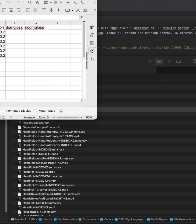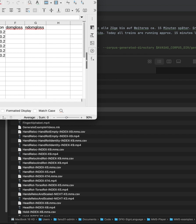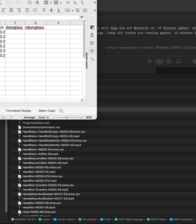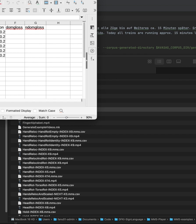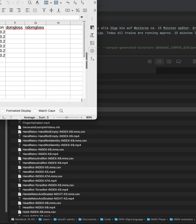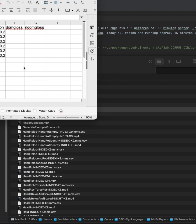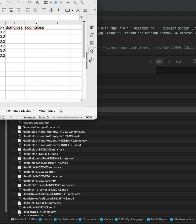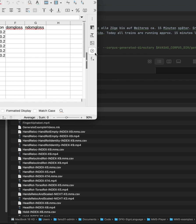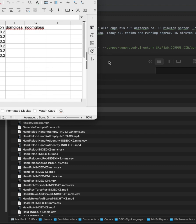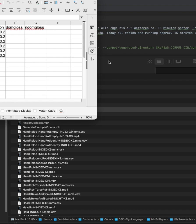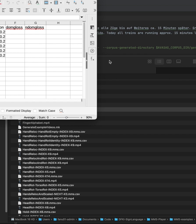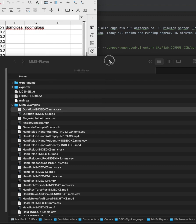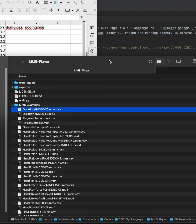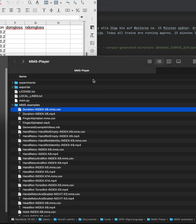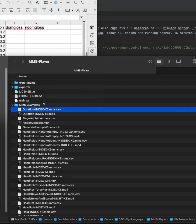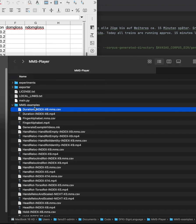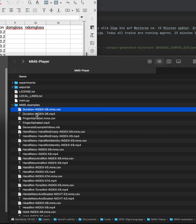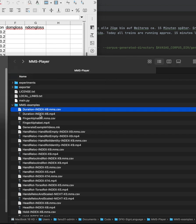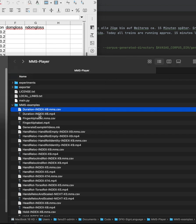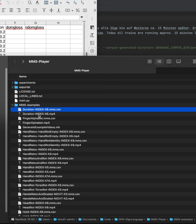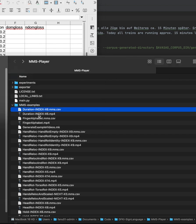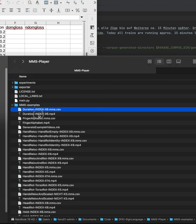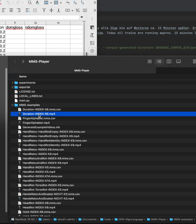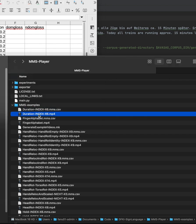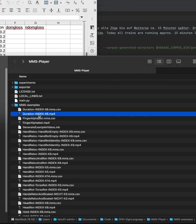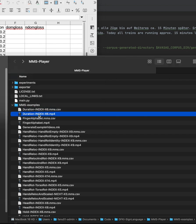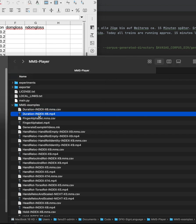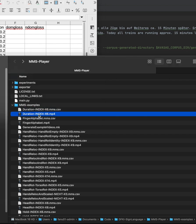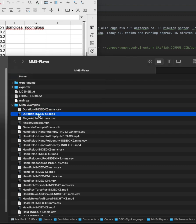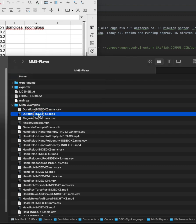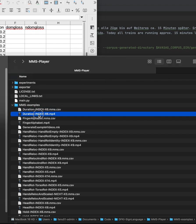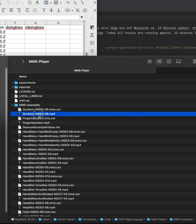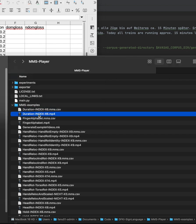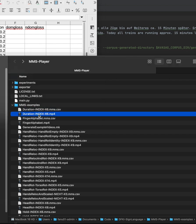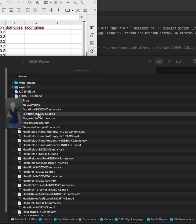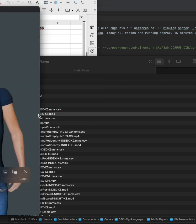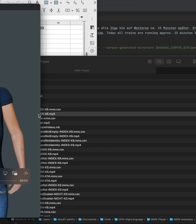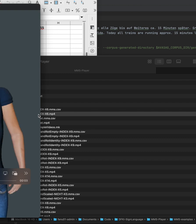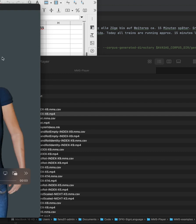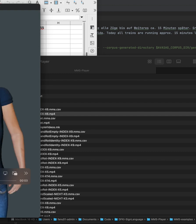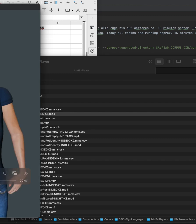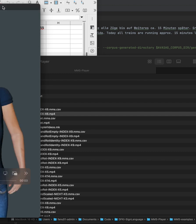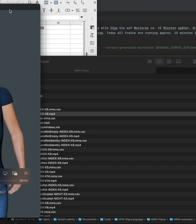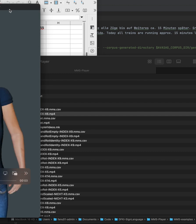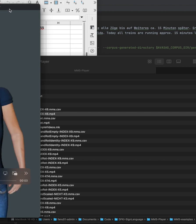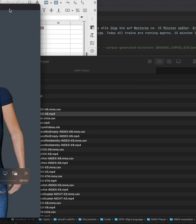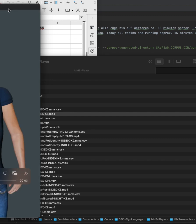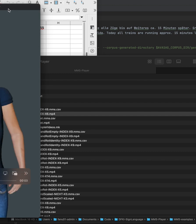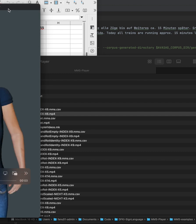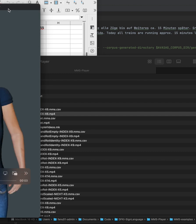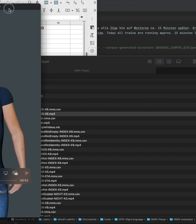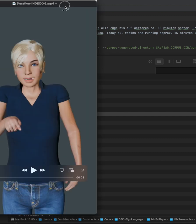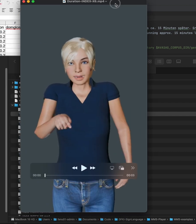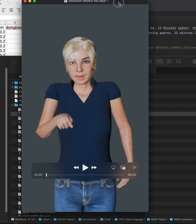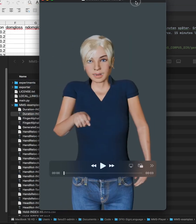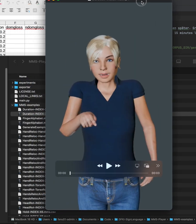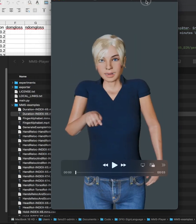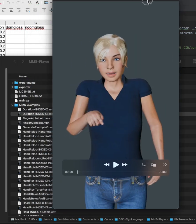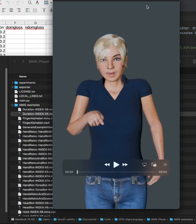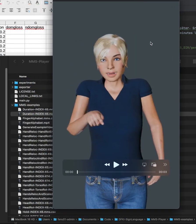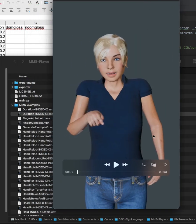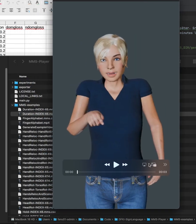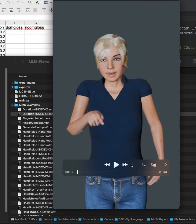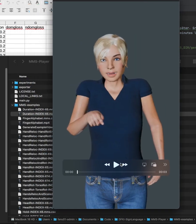with the percentage. And I already prepared all these videos And here